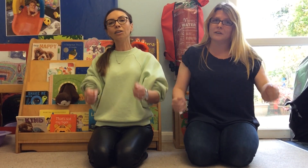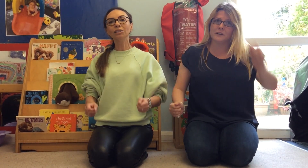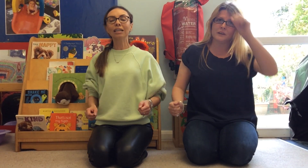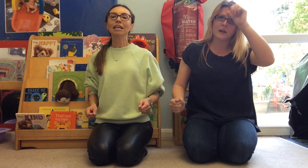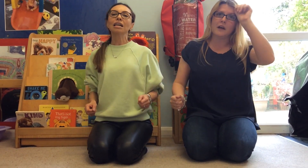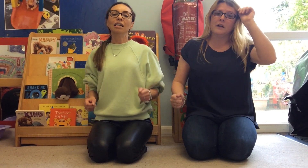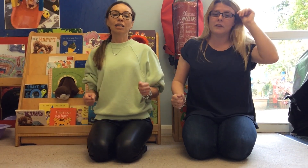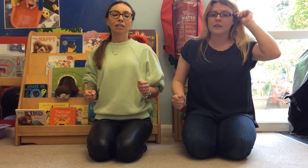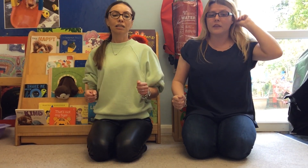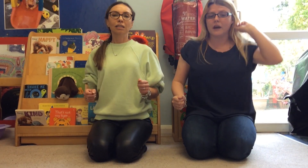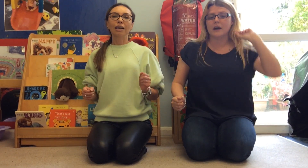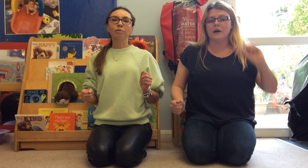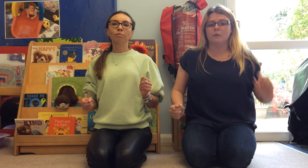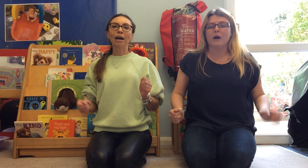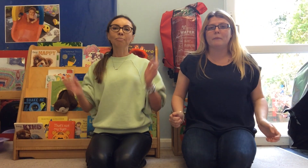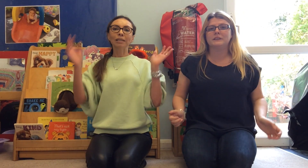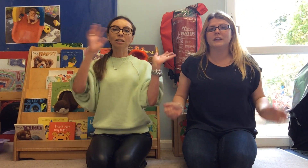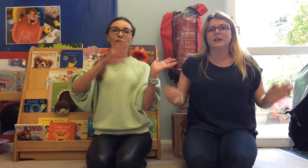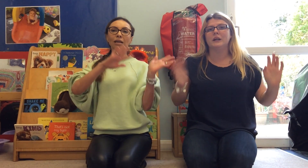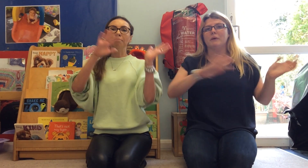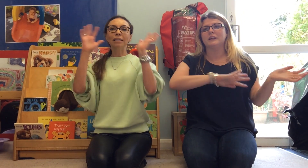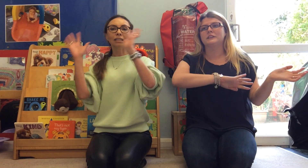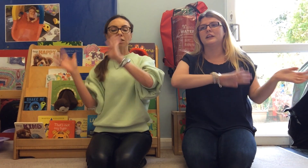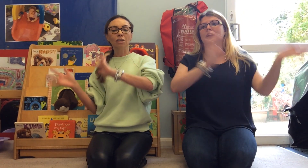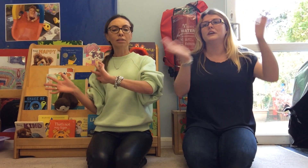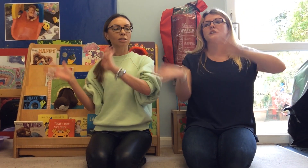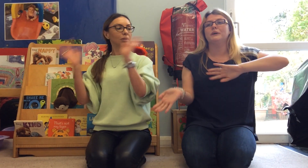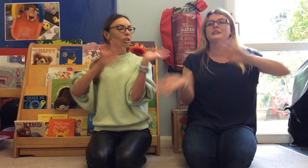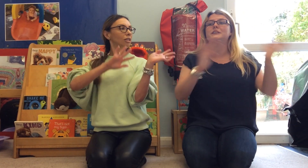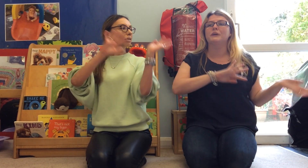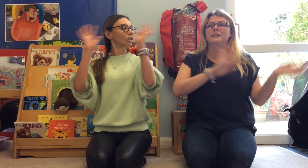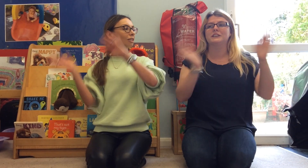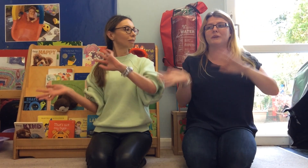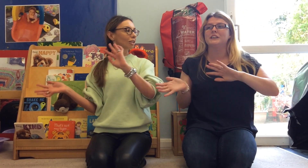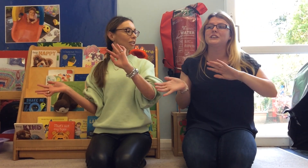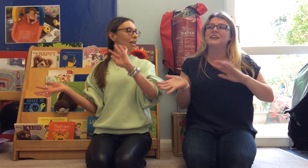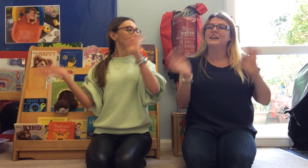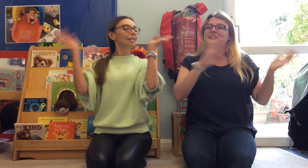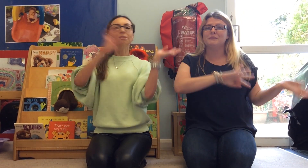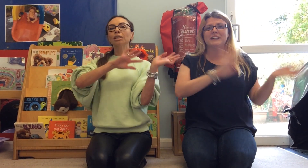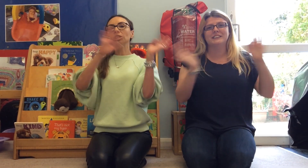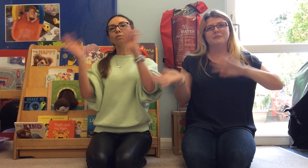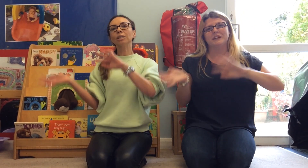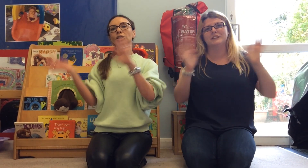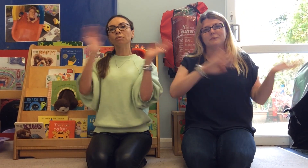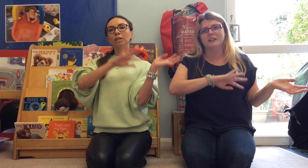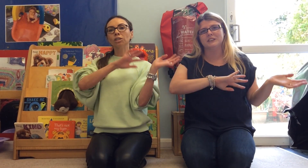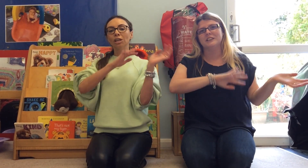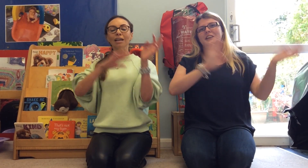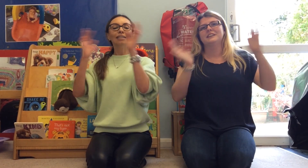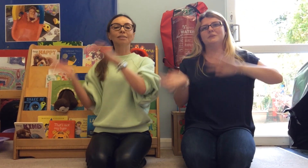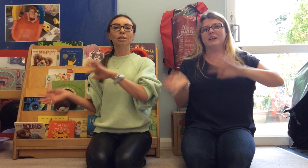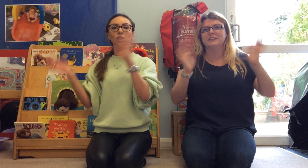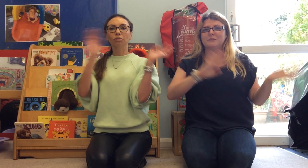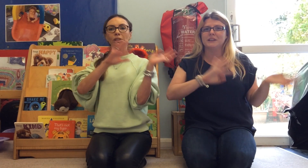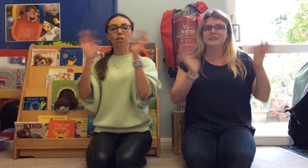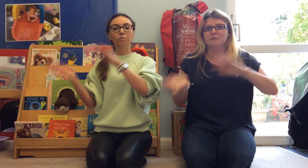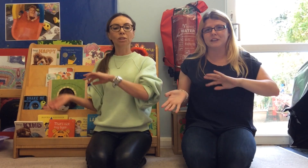long. The wipers on the bus go swish, swish, swish, swish, swish, swish. Swish, swish, swish,